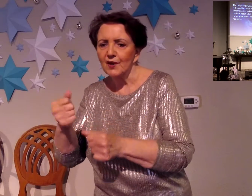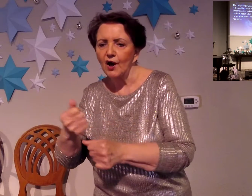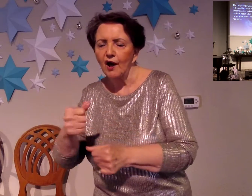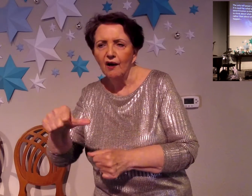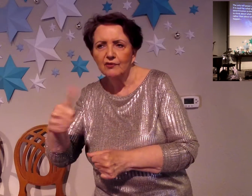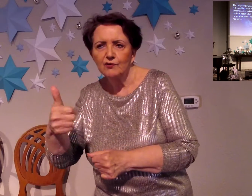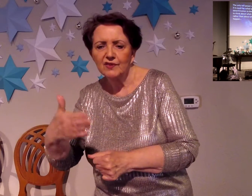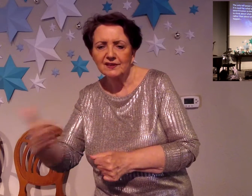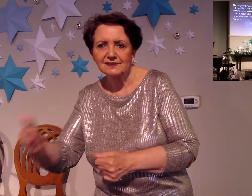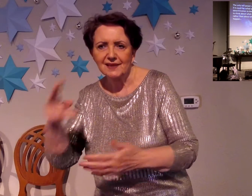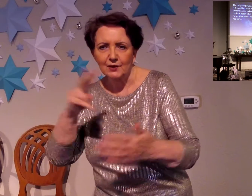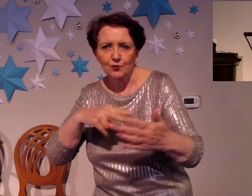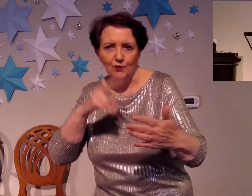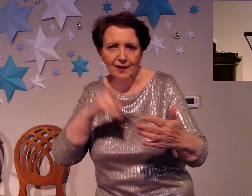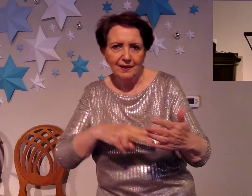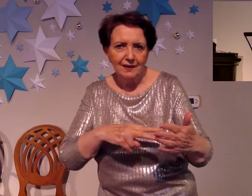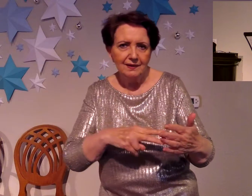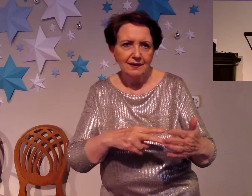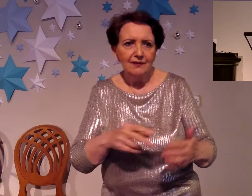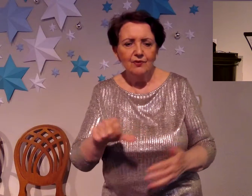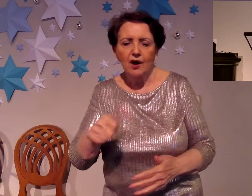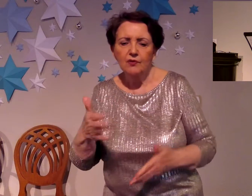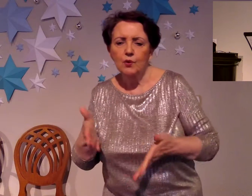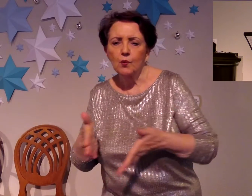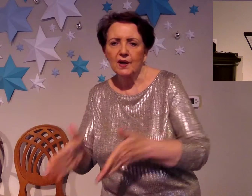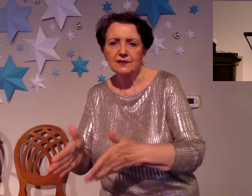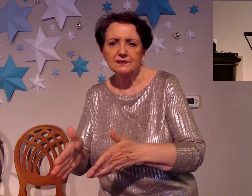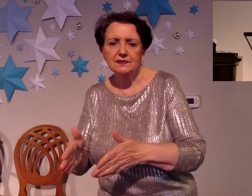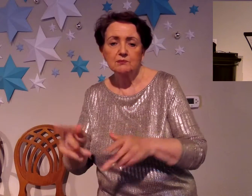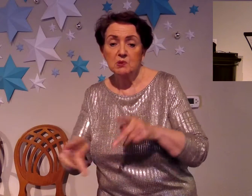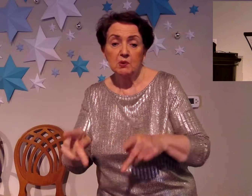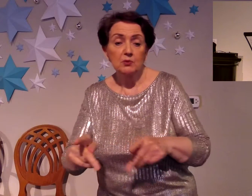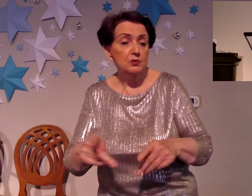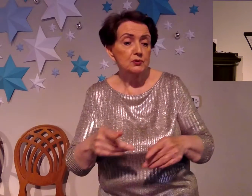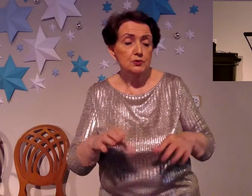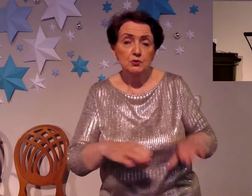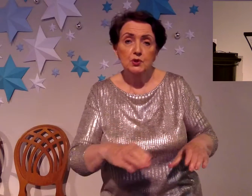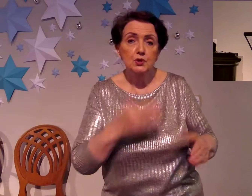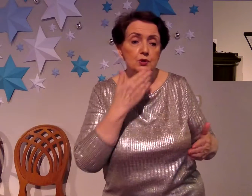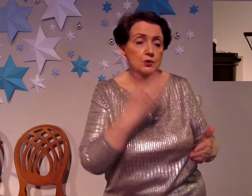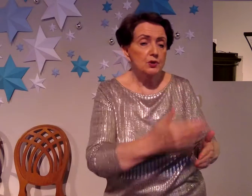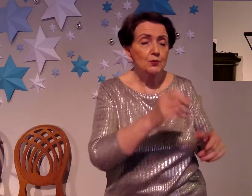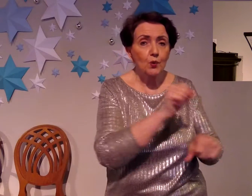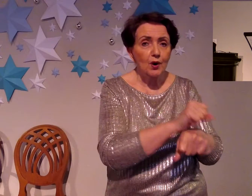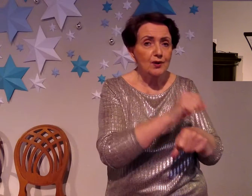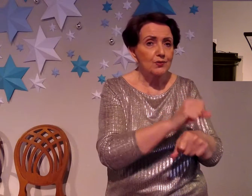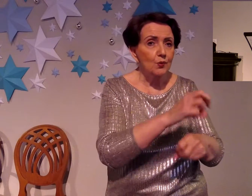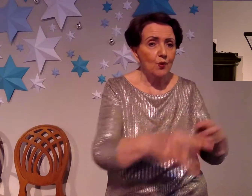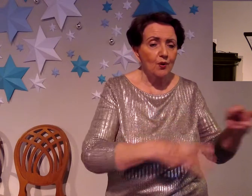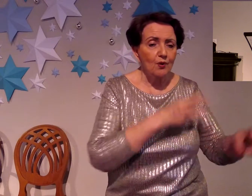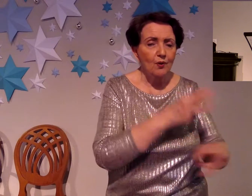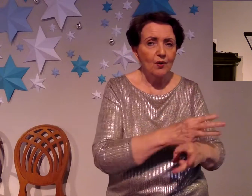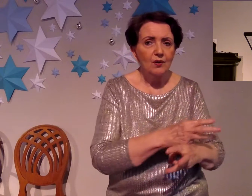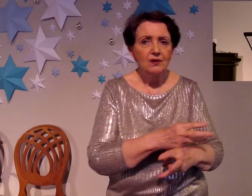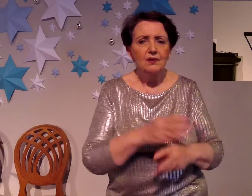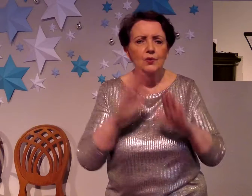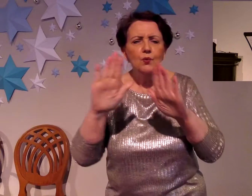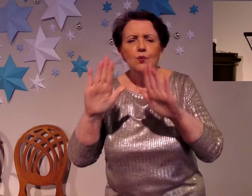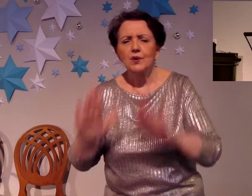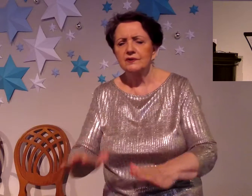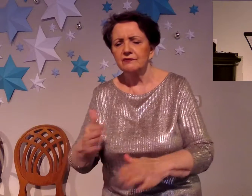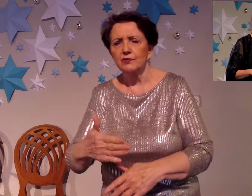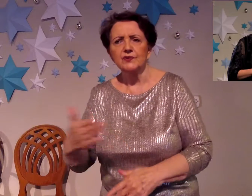had read, all the other ways that people are doing great work in the world, all the other extraordinary things that are being done